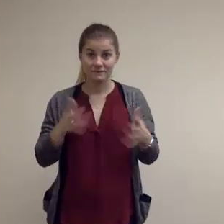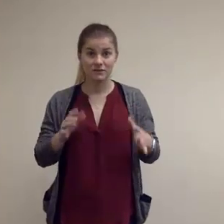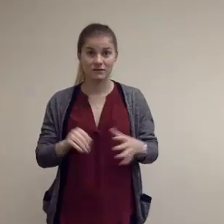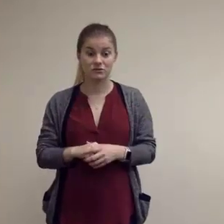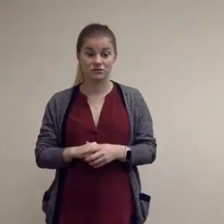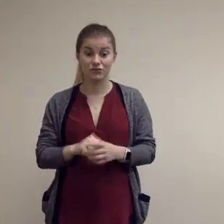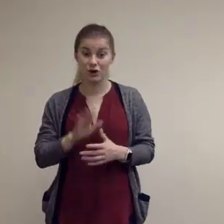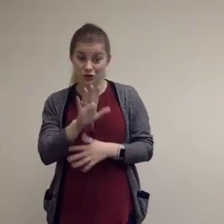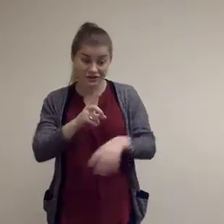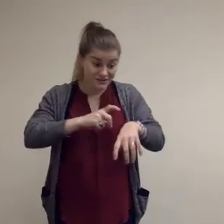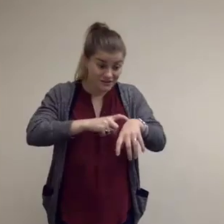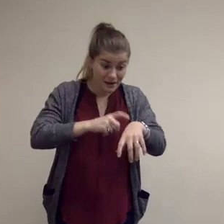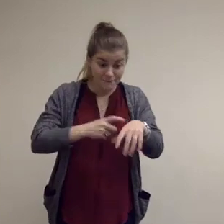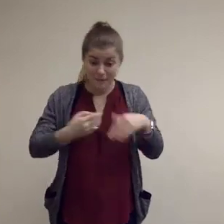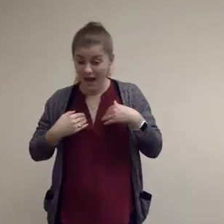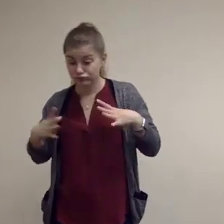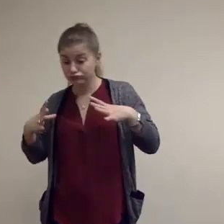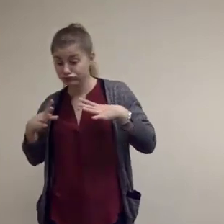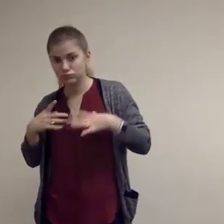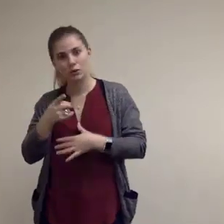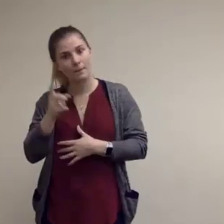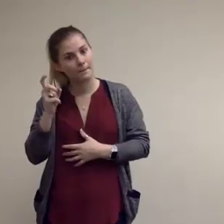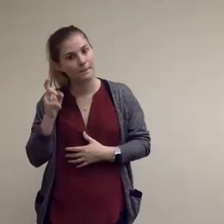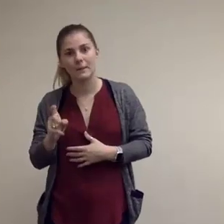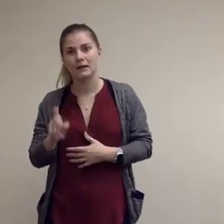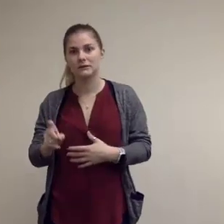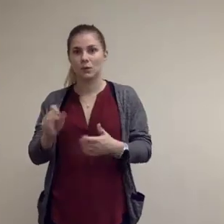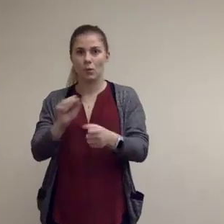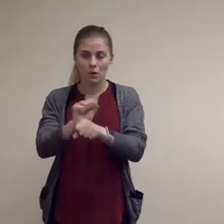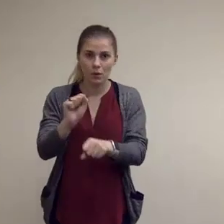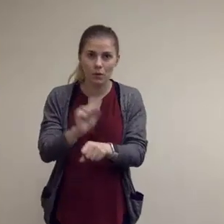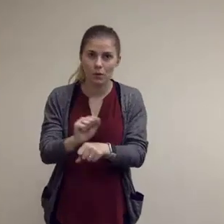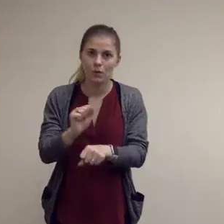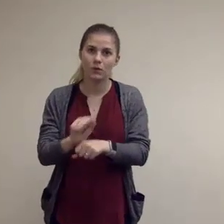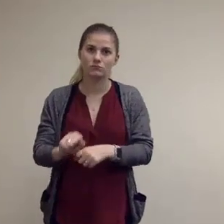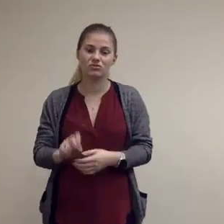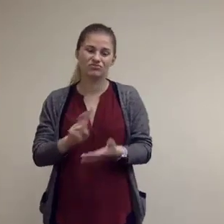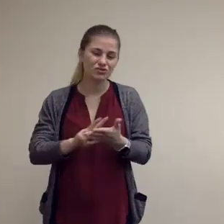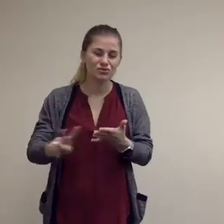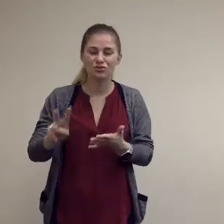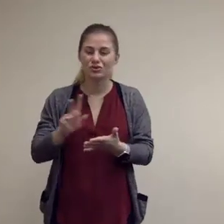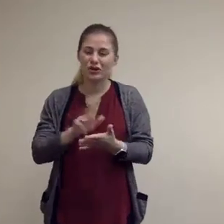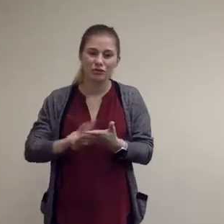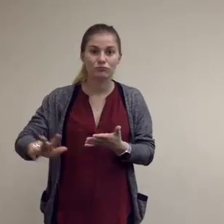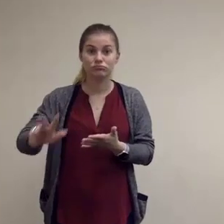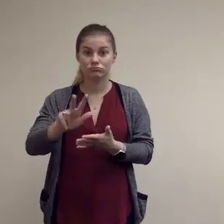to do some of these worksheets. And then we'll do those for the next 2 or 3 weeks. I believe there are 19 of them, 19 worksheets in the series